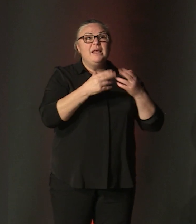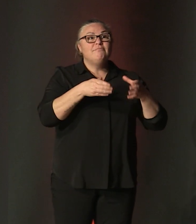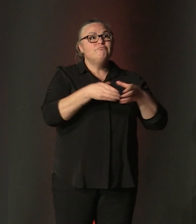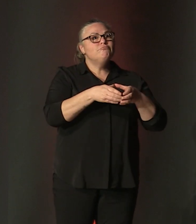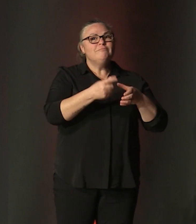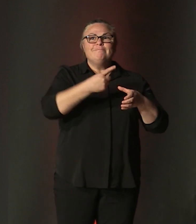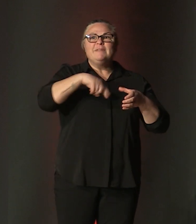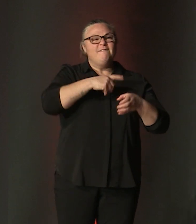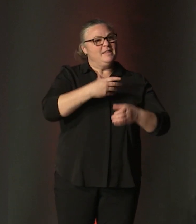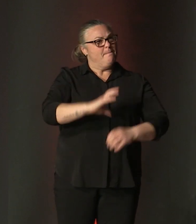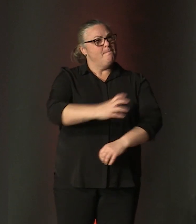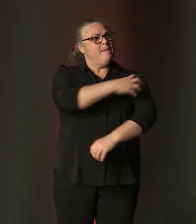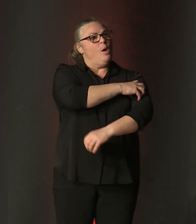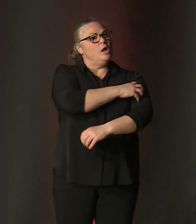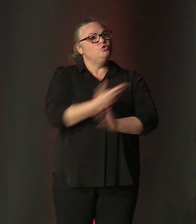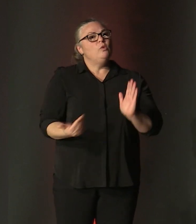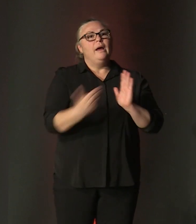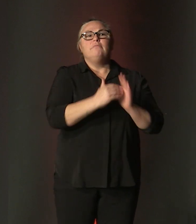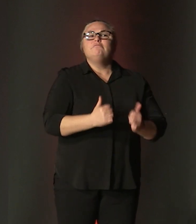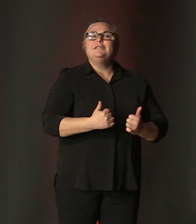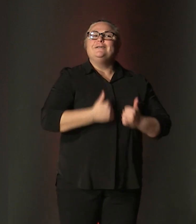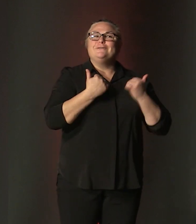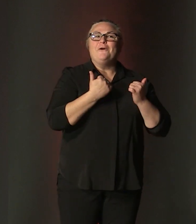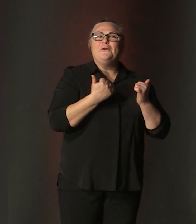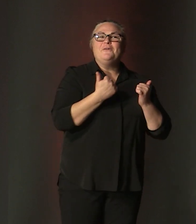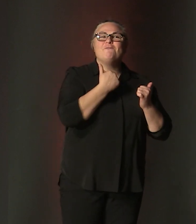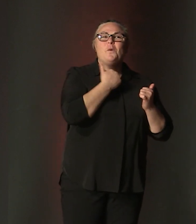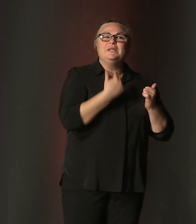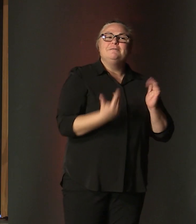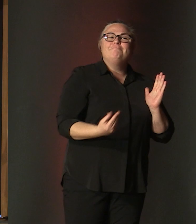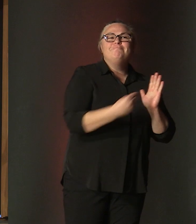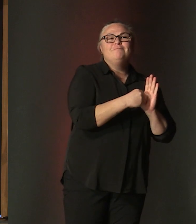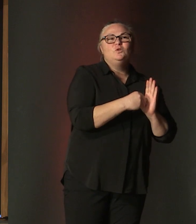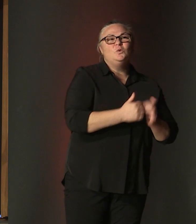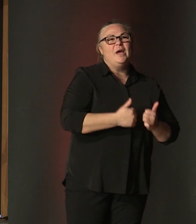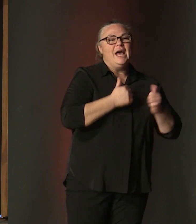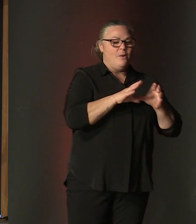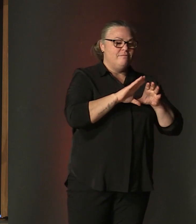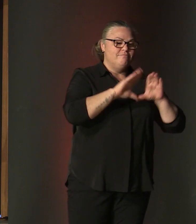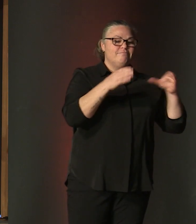power to add his voice to our story.